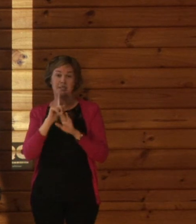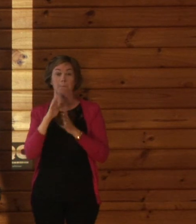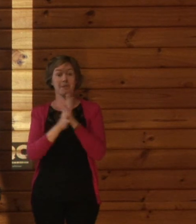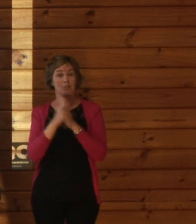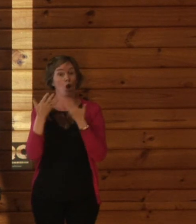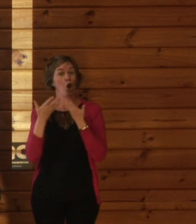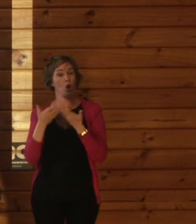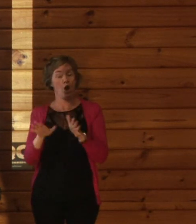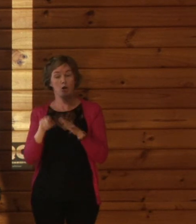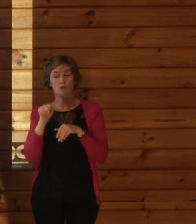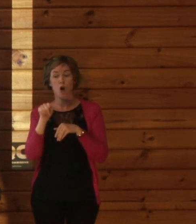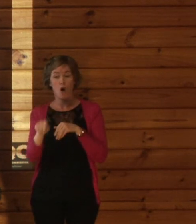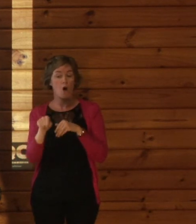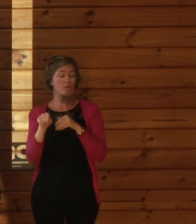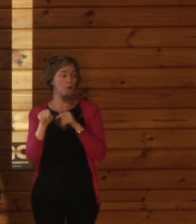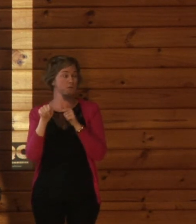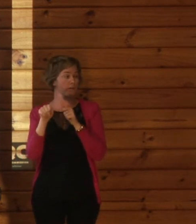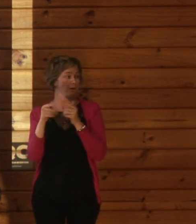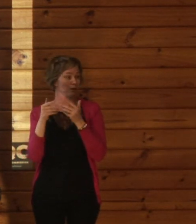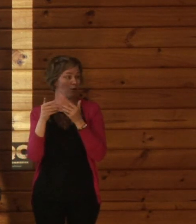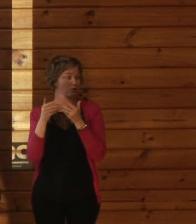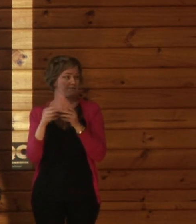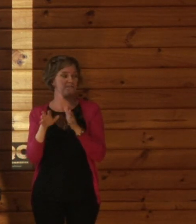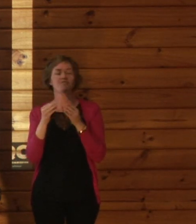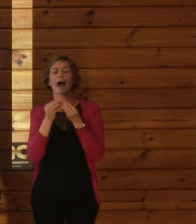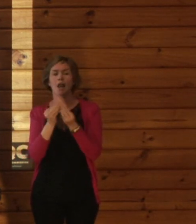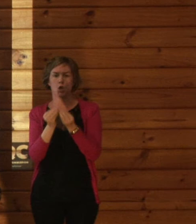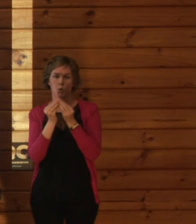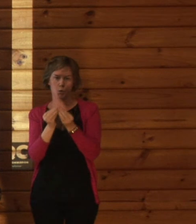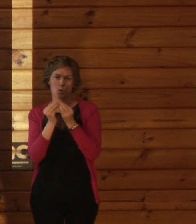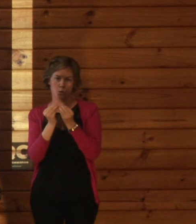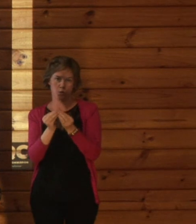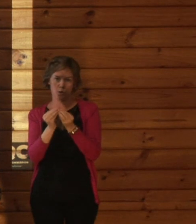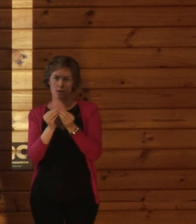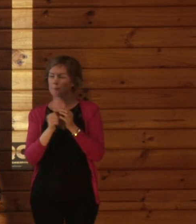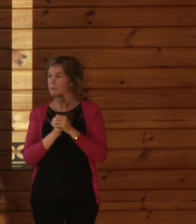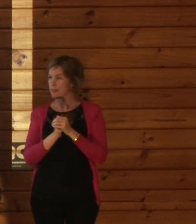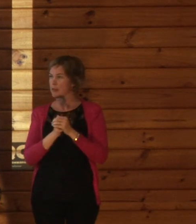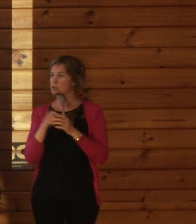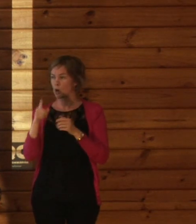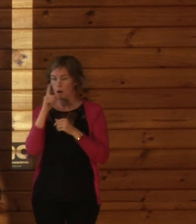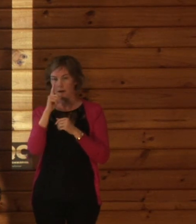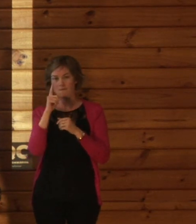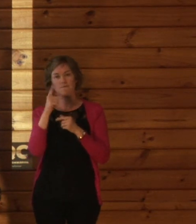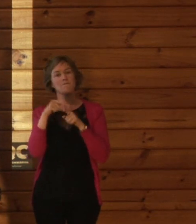mean that someone would pay less for that land, and on the basis being that people pay for the ability to use the land?